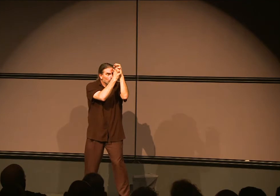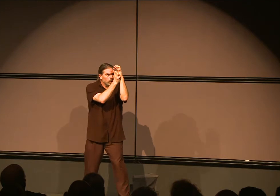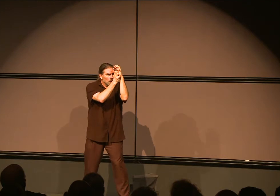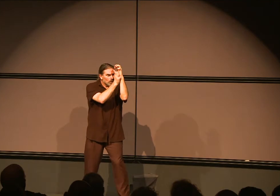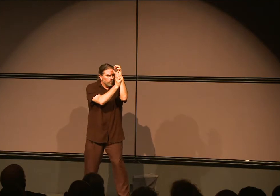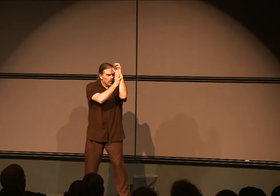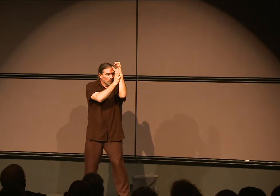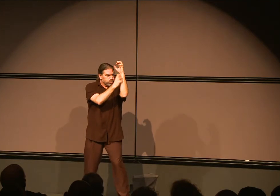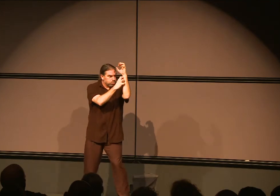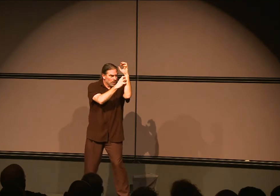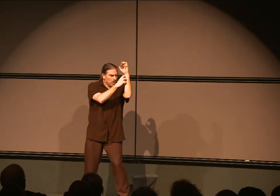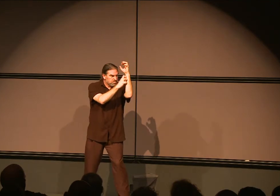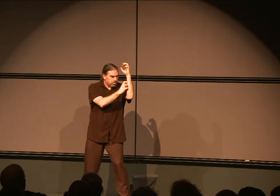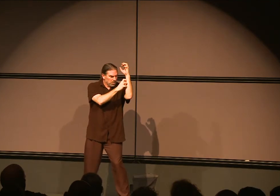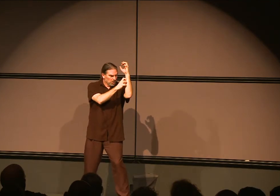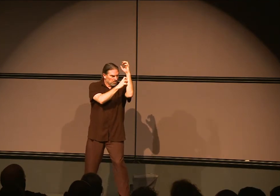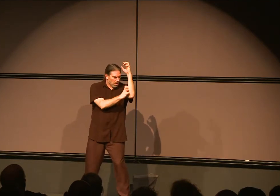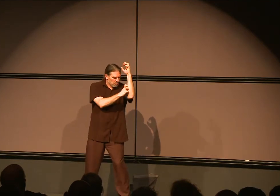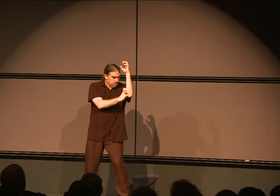Swallowed down the stem,